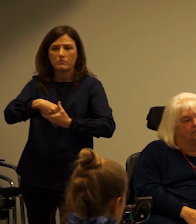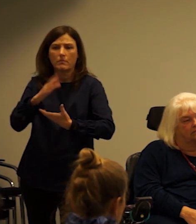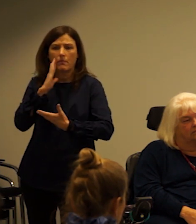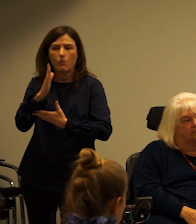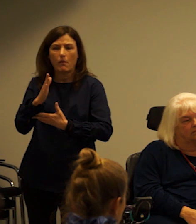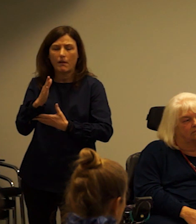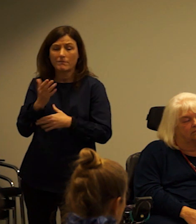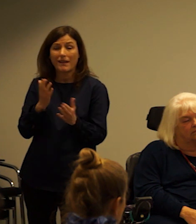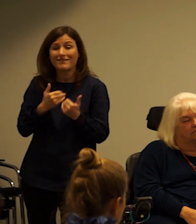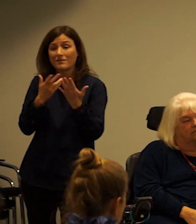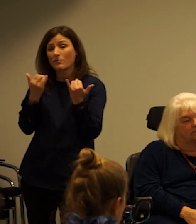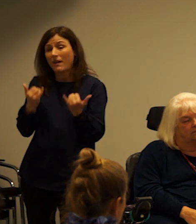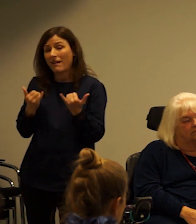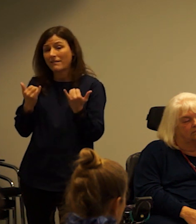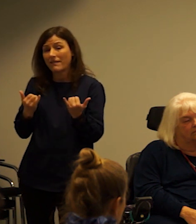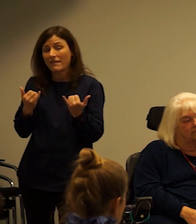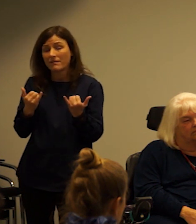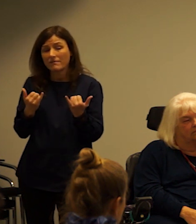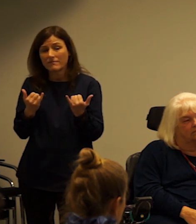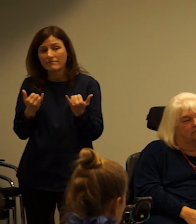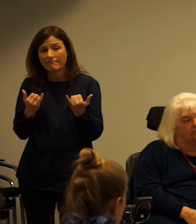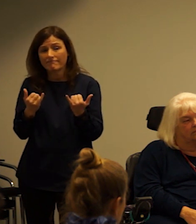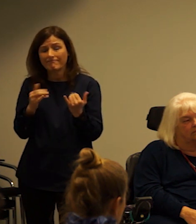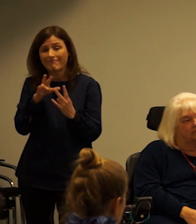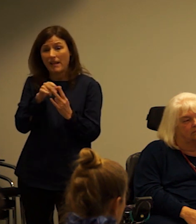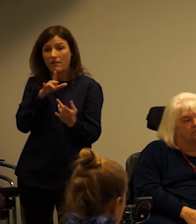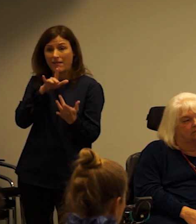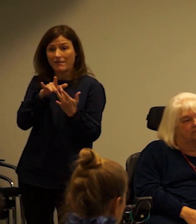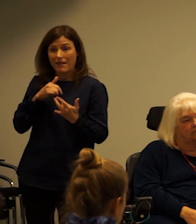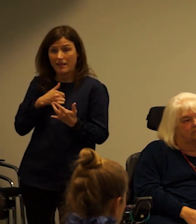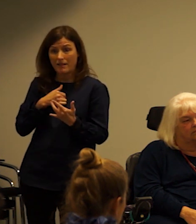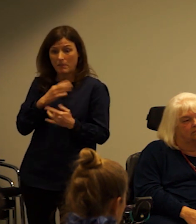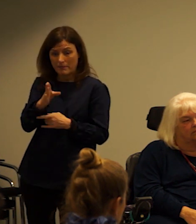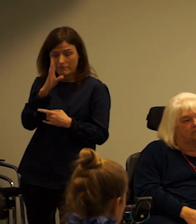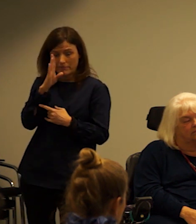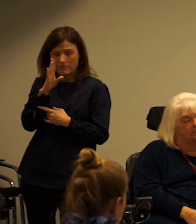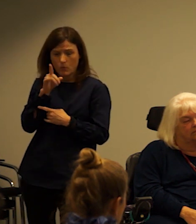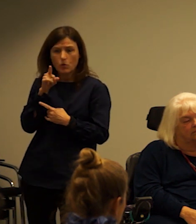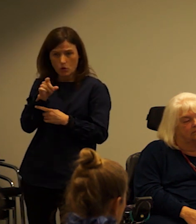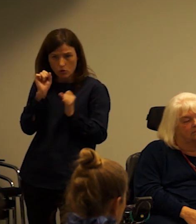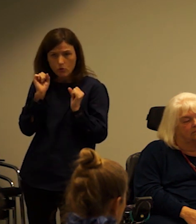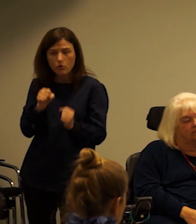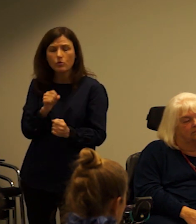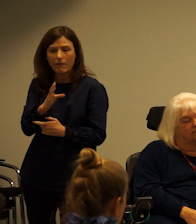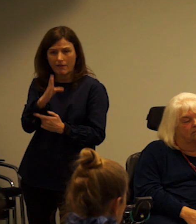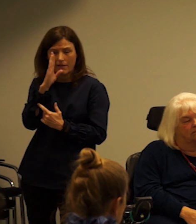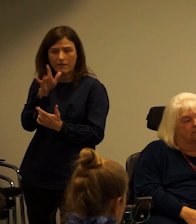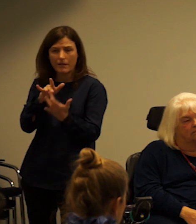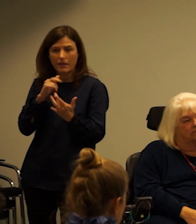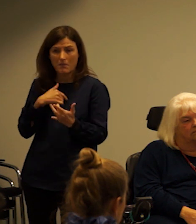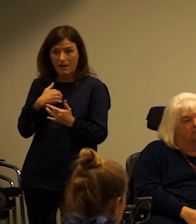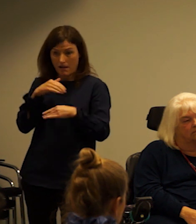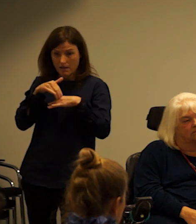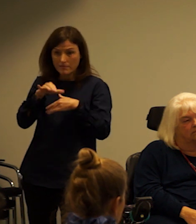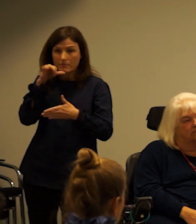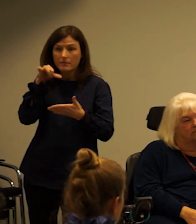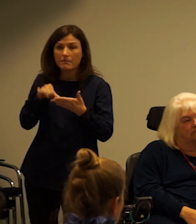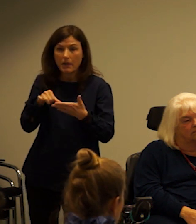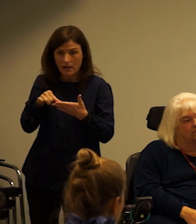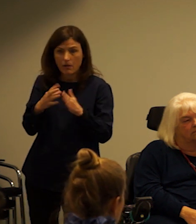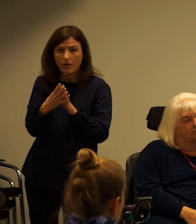can suggest at this point is they can either contact me directly, or you can contact me and I can mail them a copy of